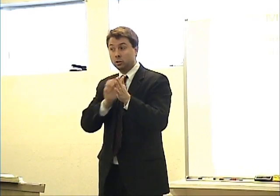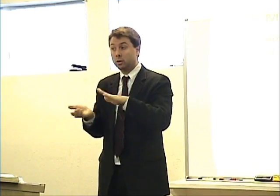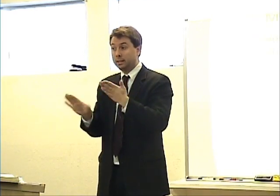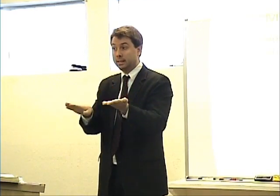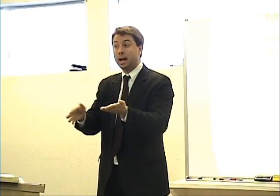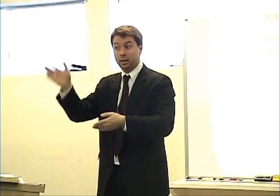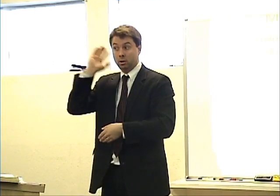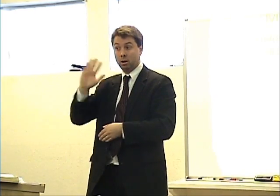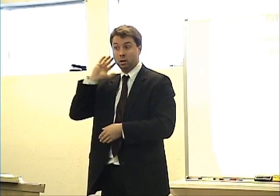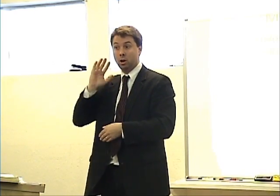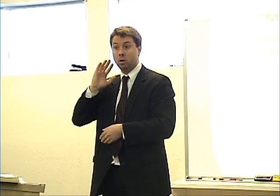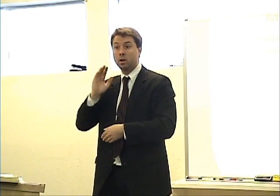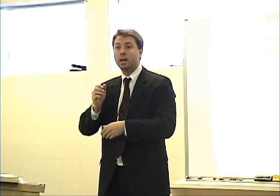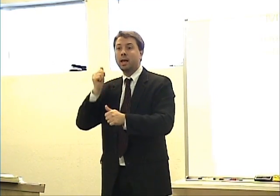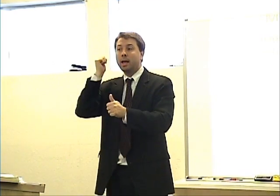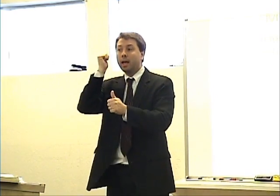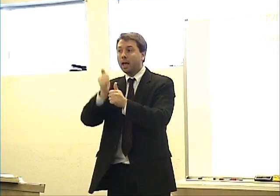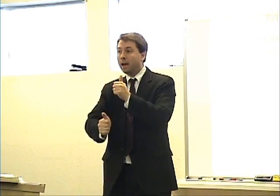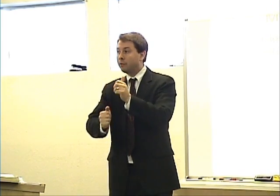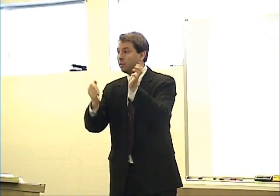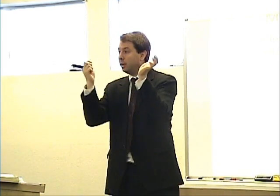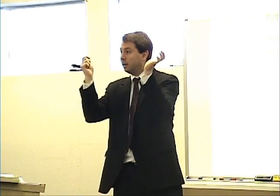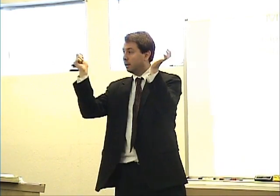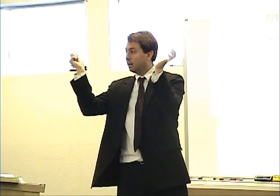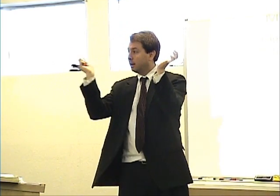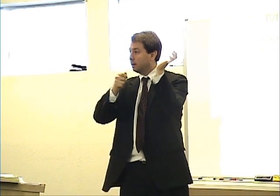Christ died long ago, every